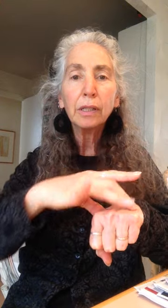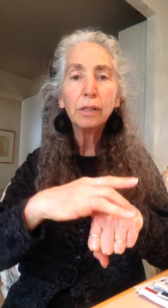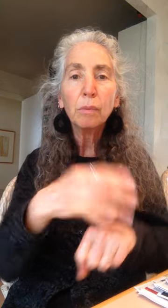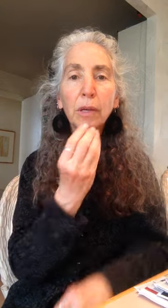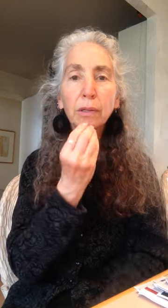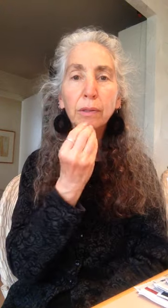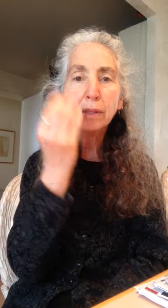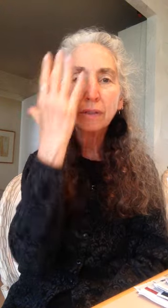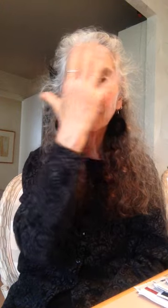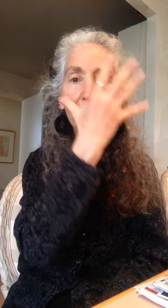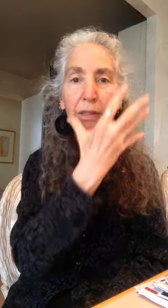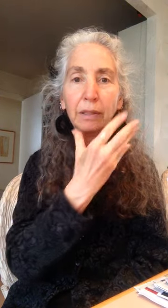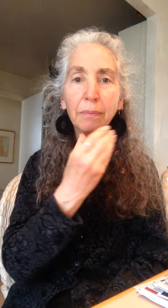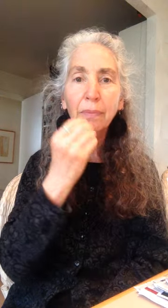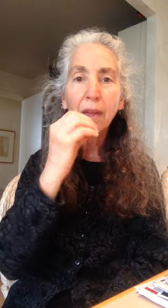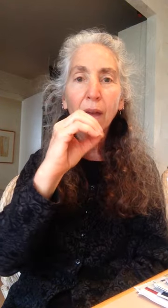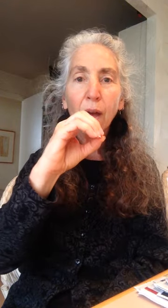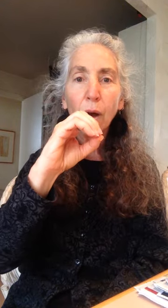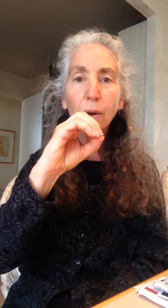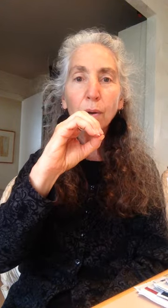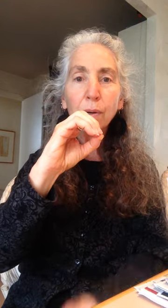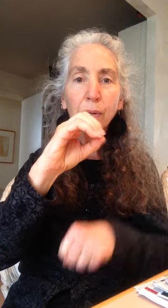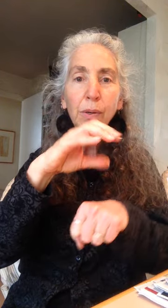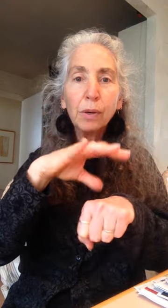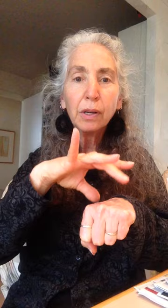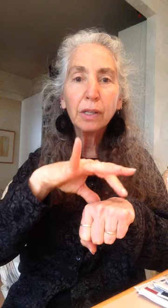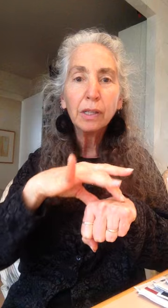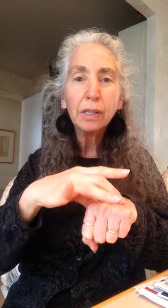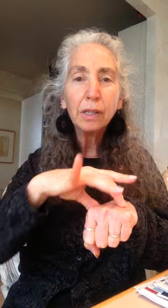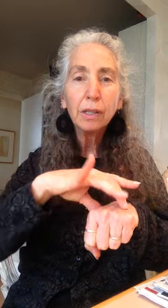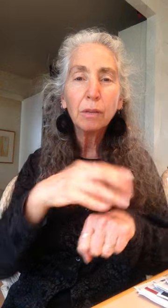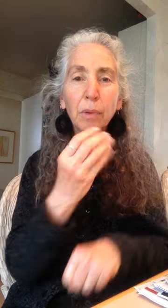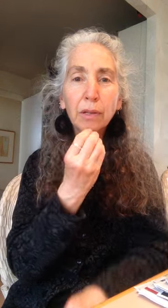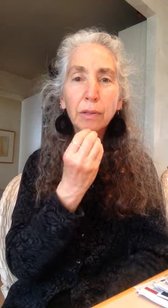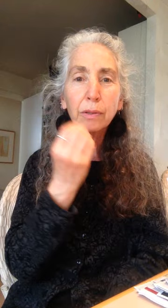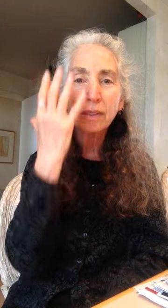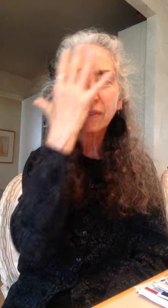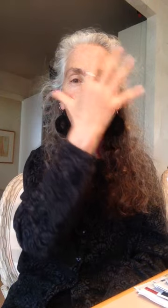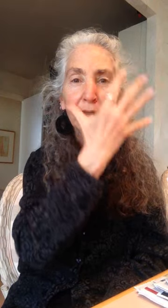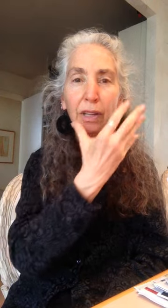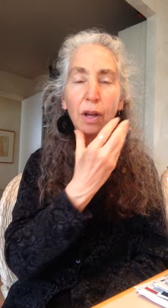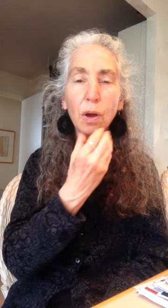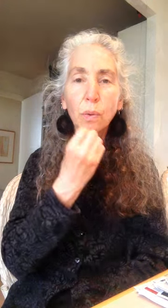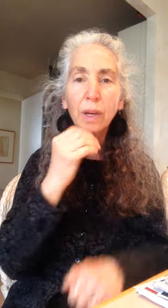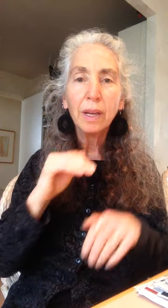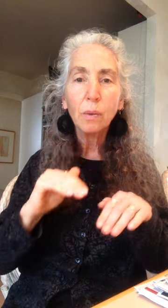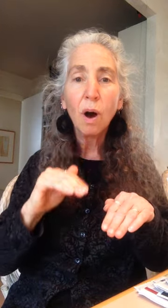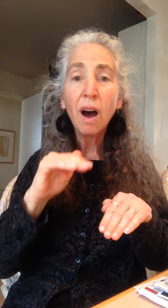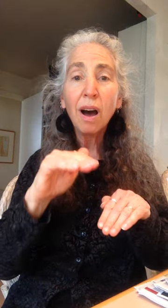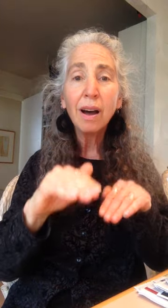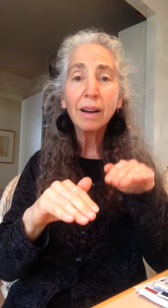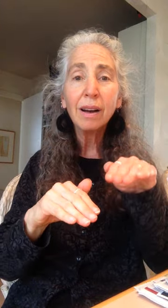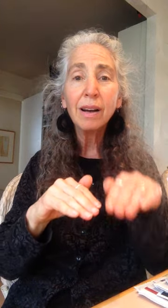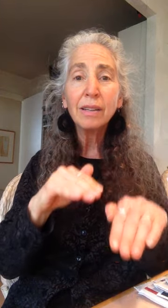beautiful oh earth beautiful we walk on